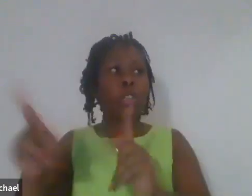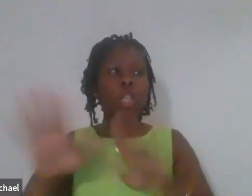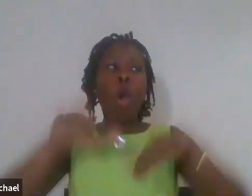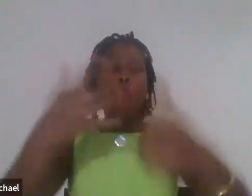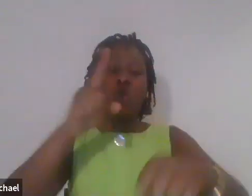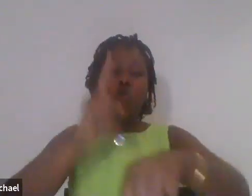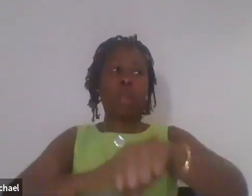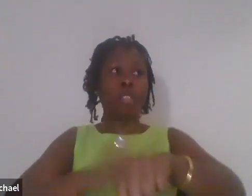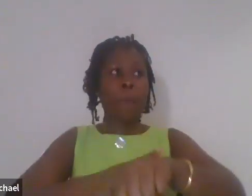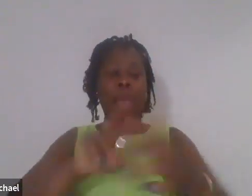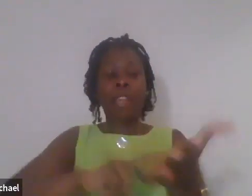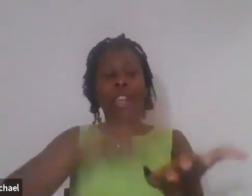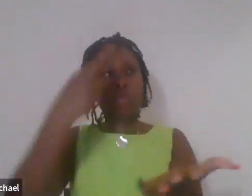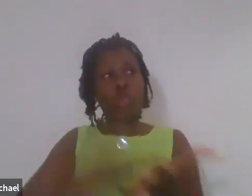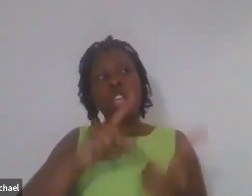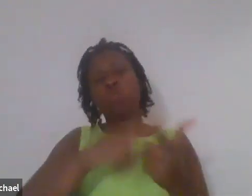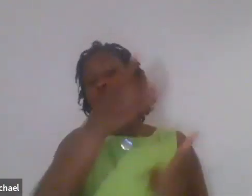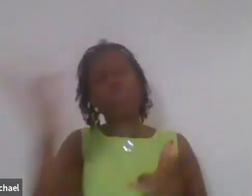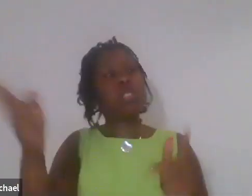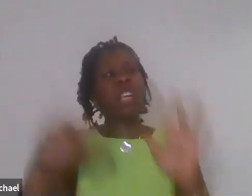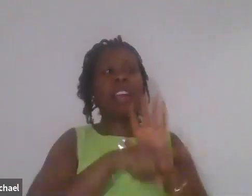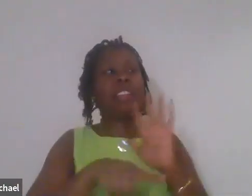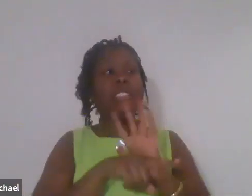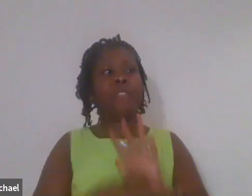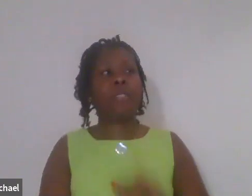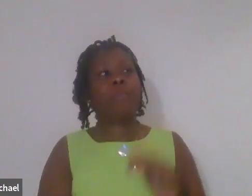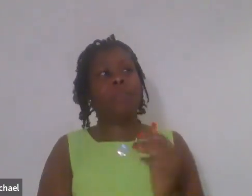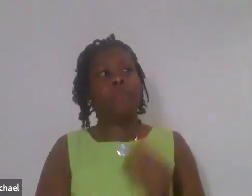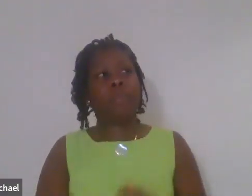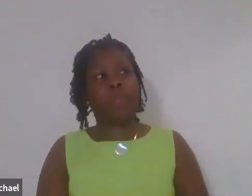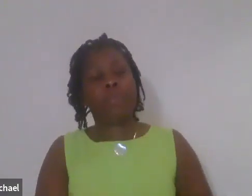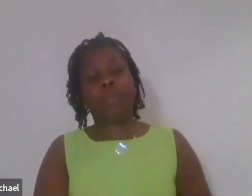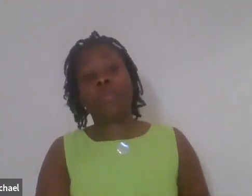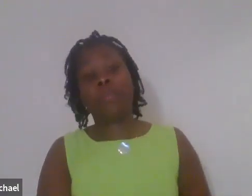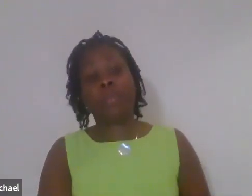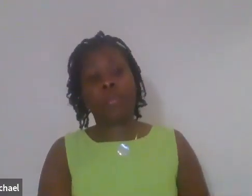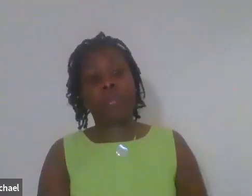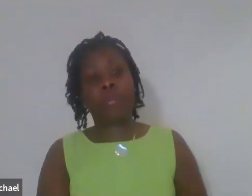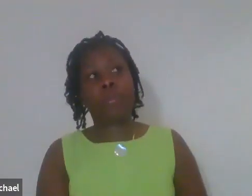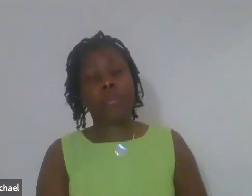never give opportunities to or waste your time and resources to the negative remarks. Thank you.